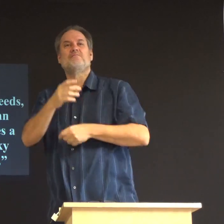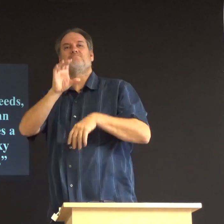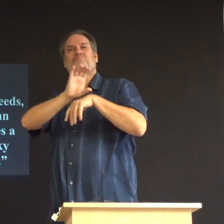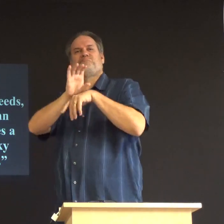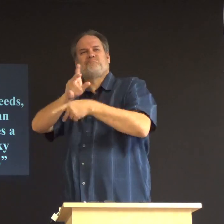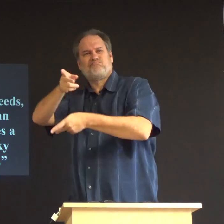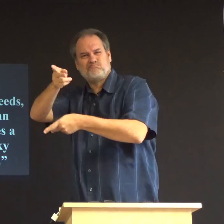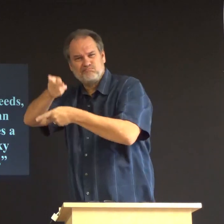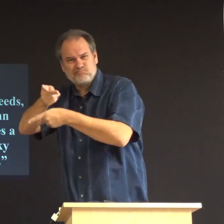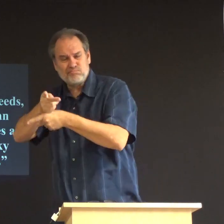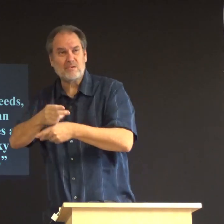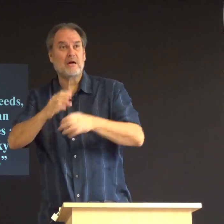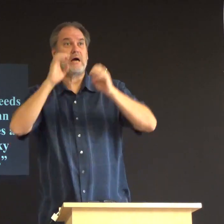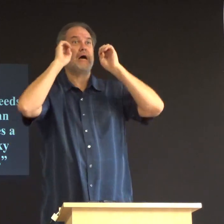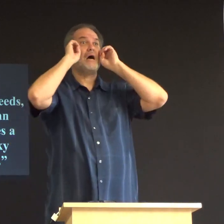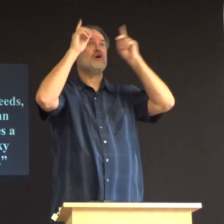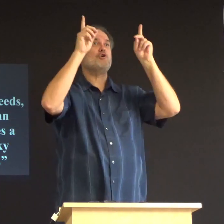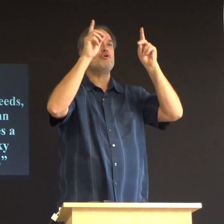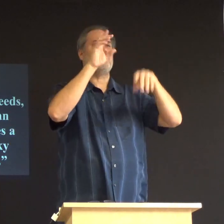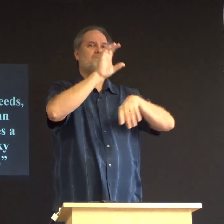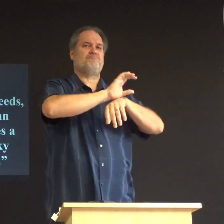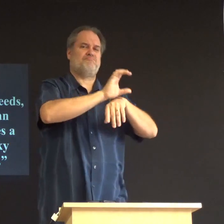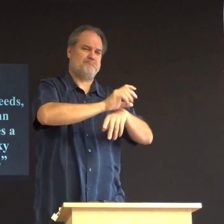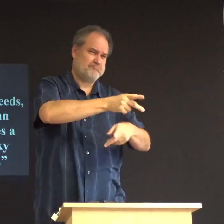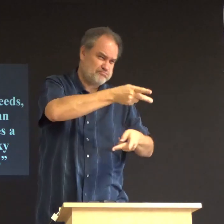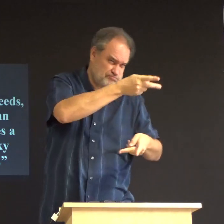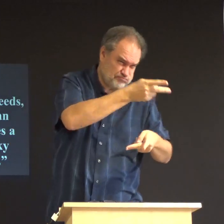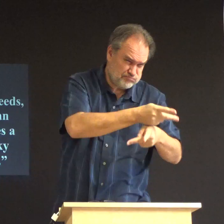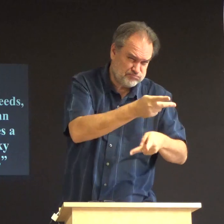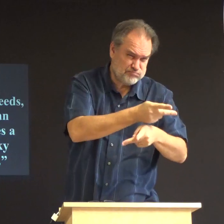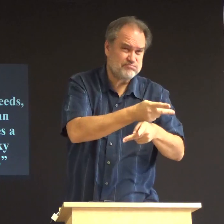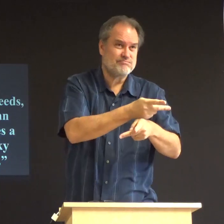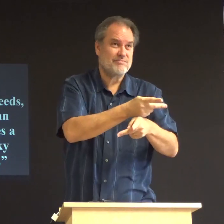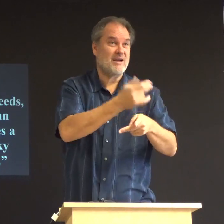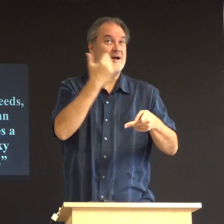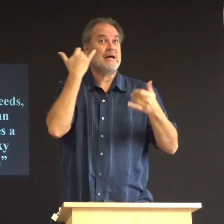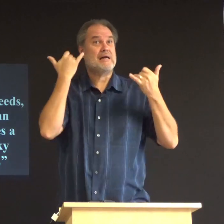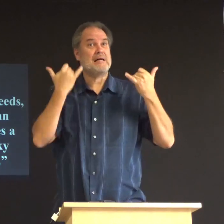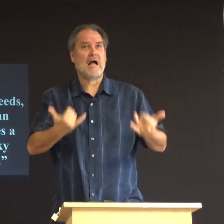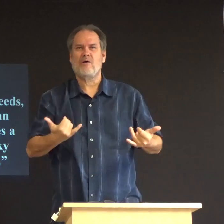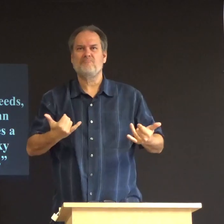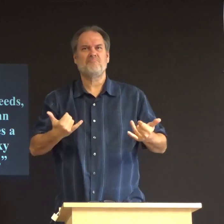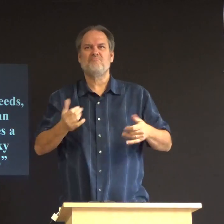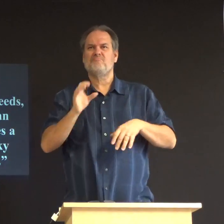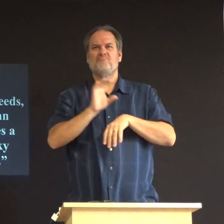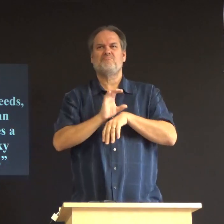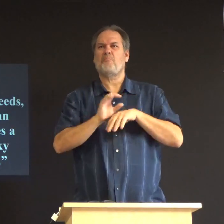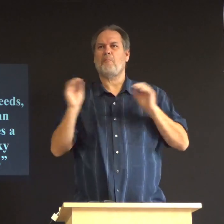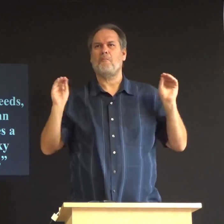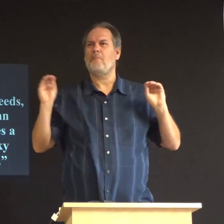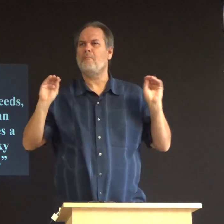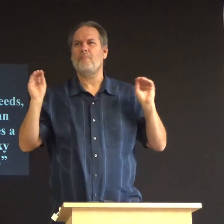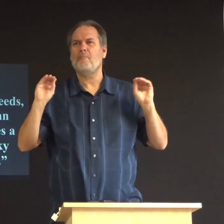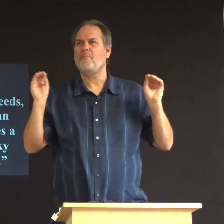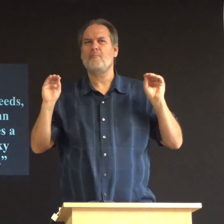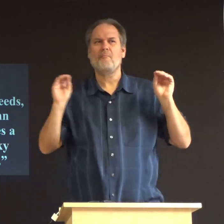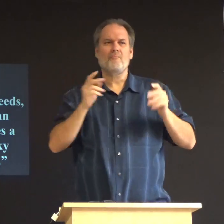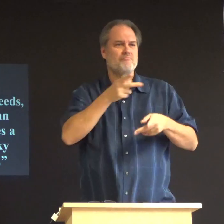widows, take care of the poor, you know, to educate people. Today, though, there's not that